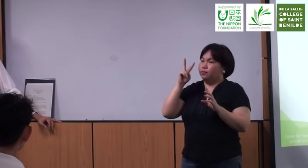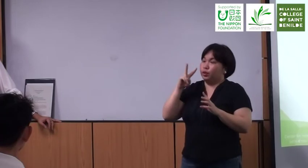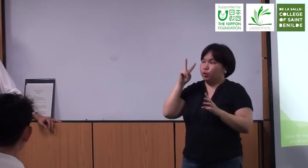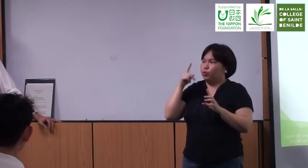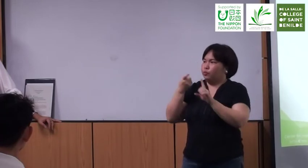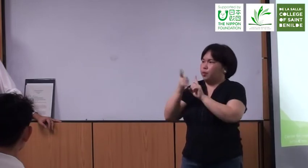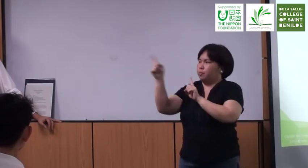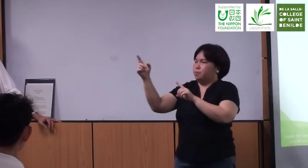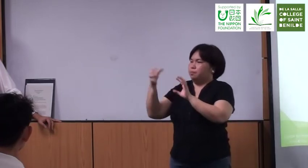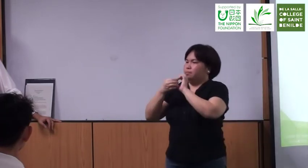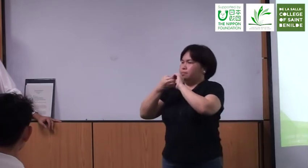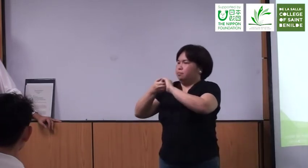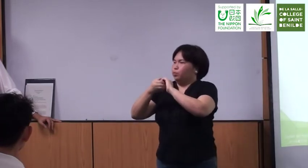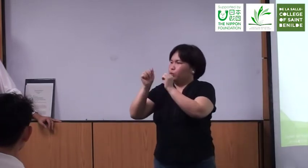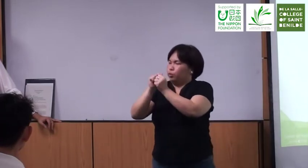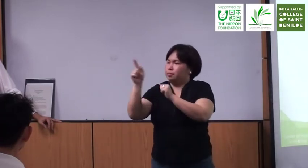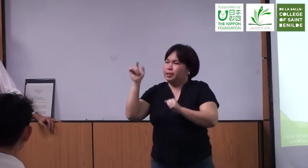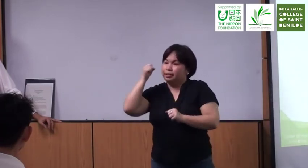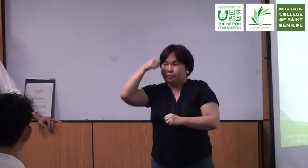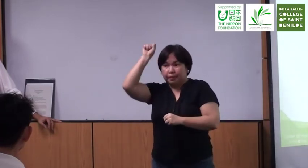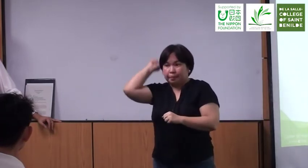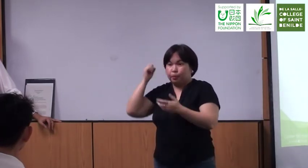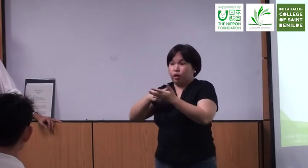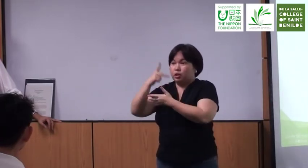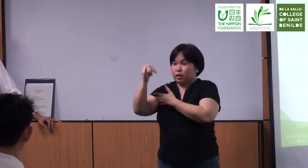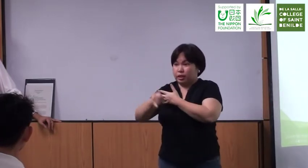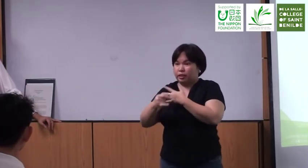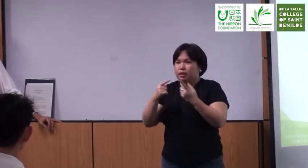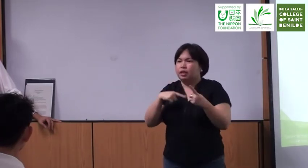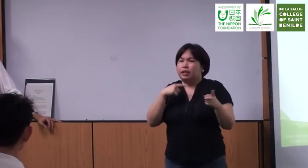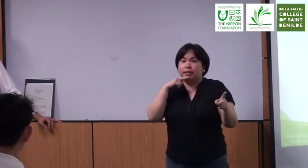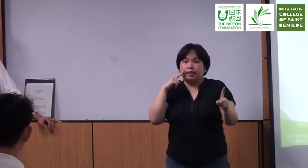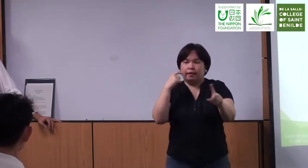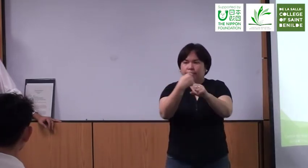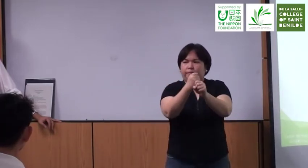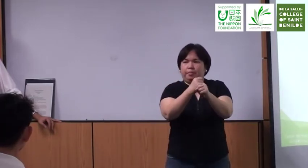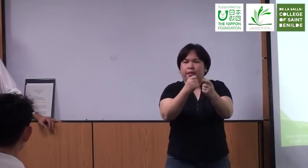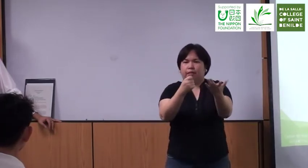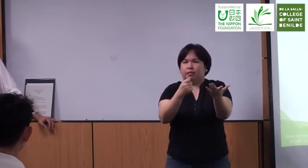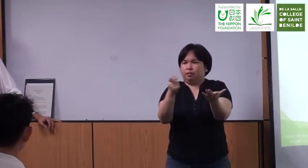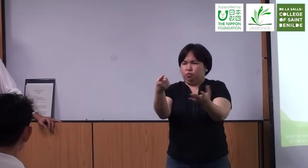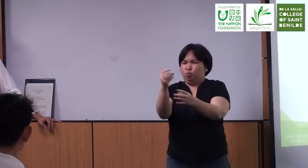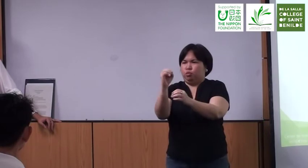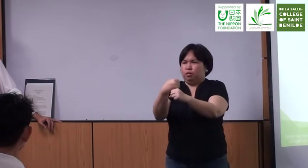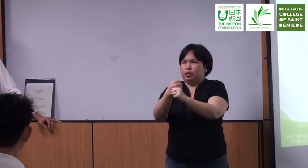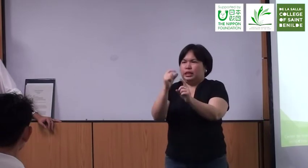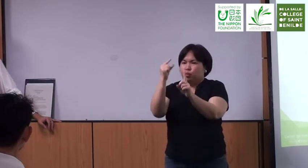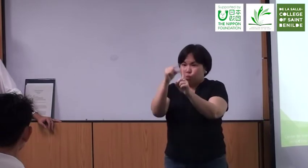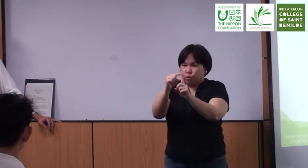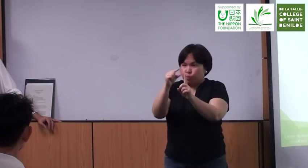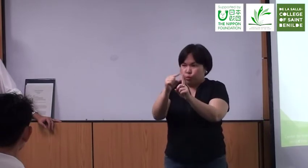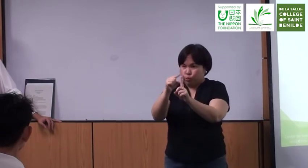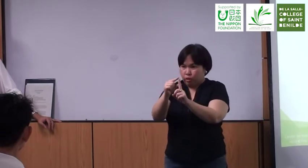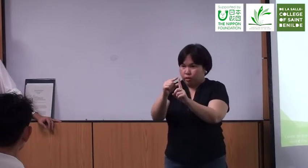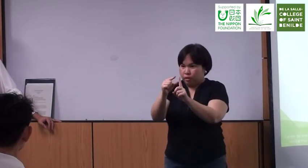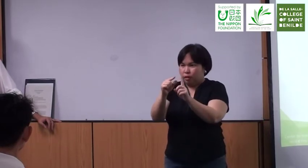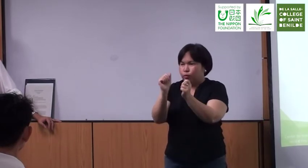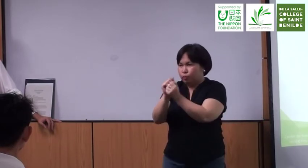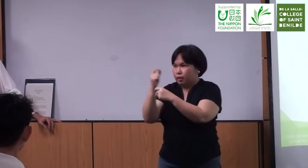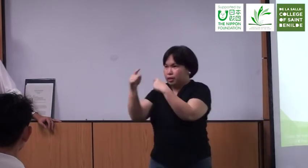I. They also provided a PowerPoint of each term with